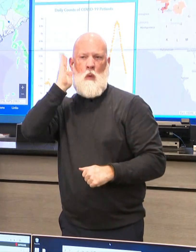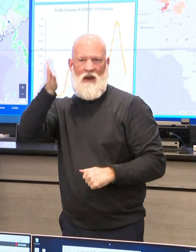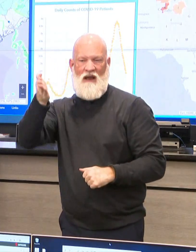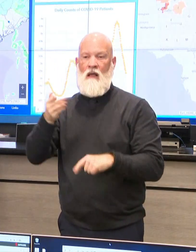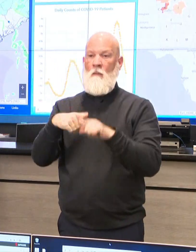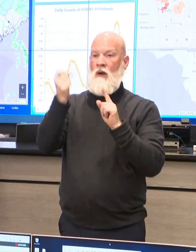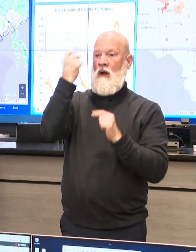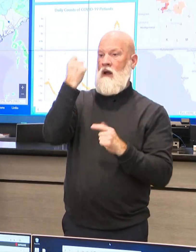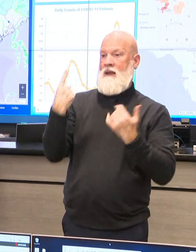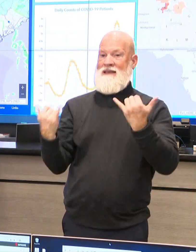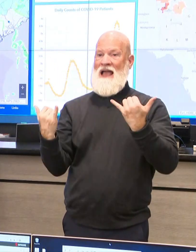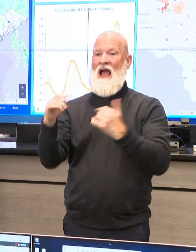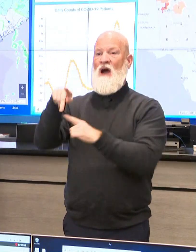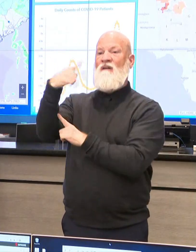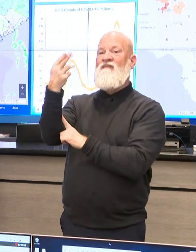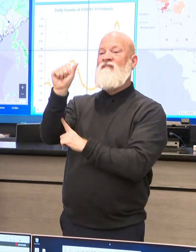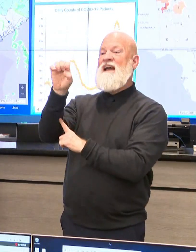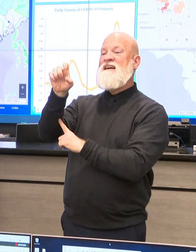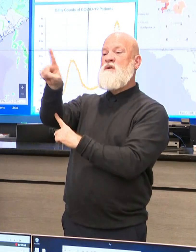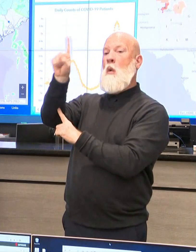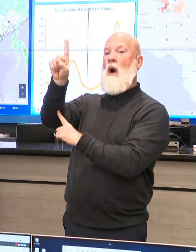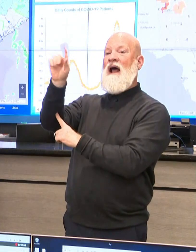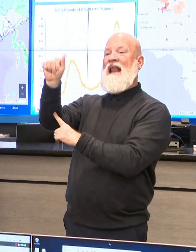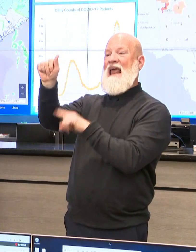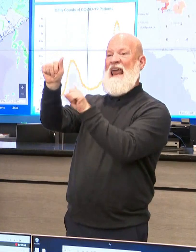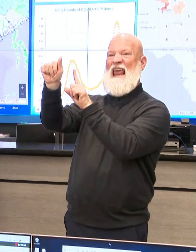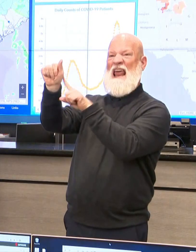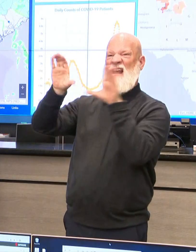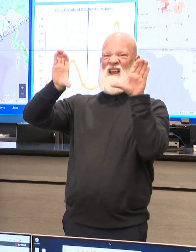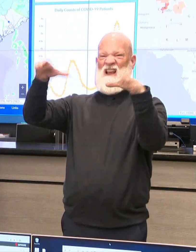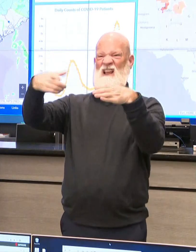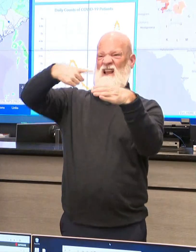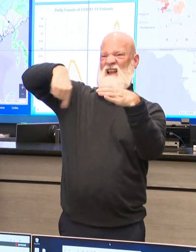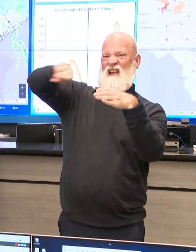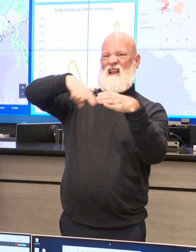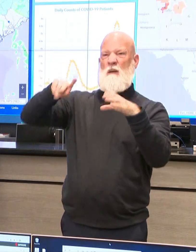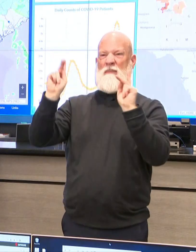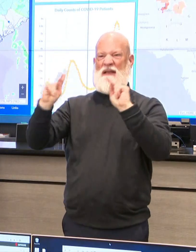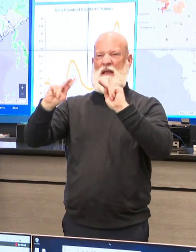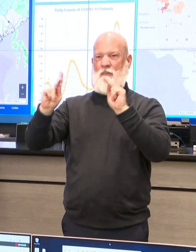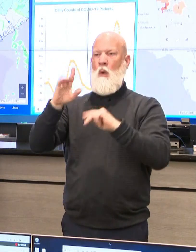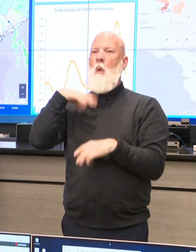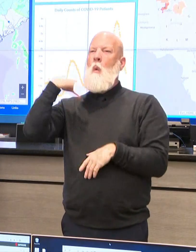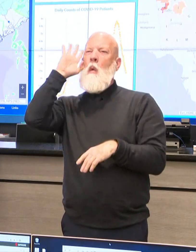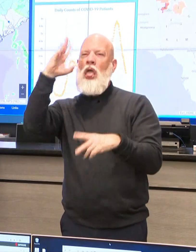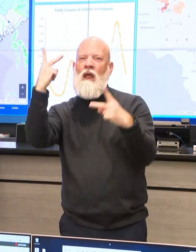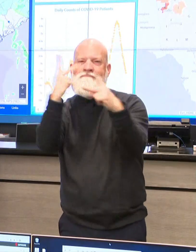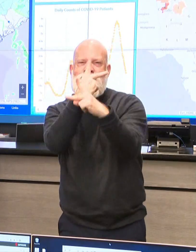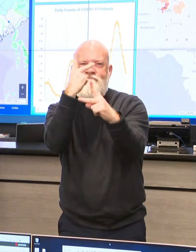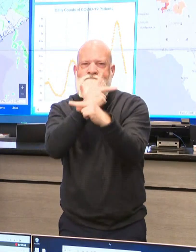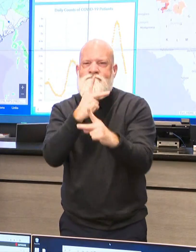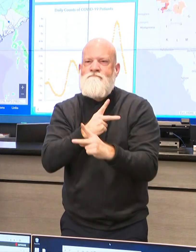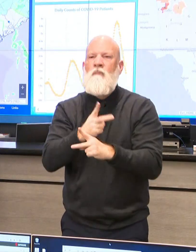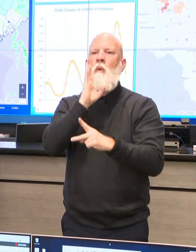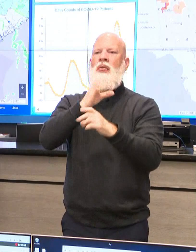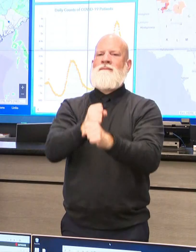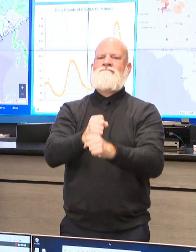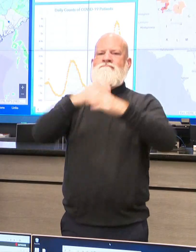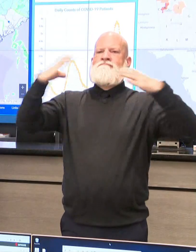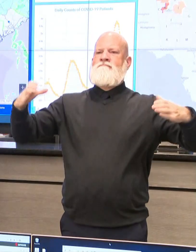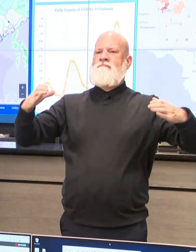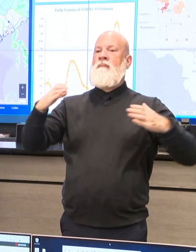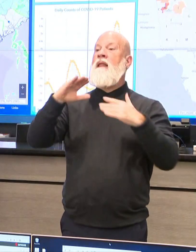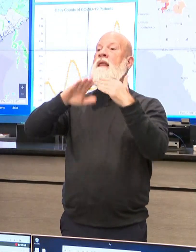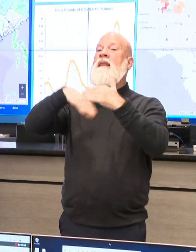of our weekly allotment, we will be finalizing our expanded criteria in the coming days. Our goal is to protect